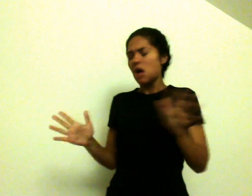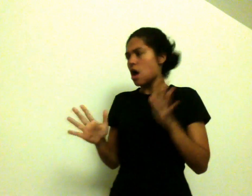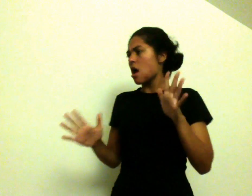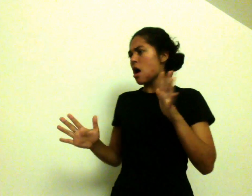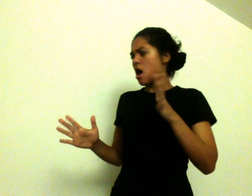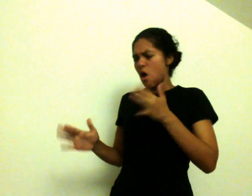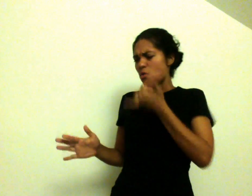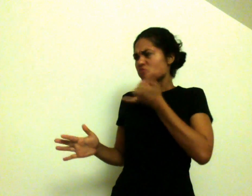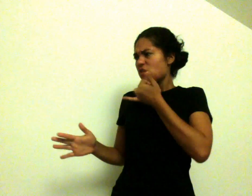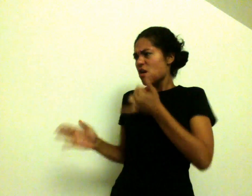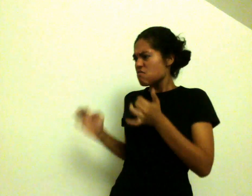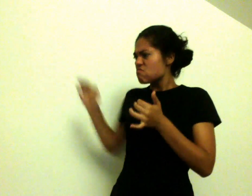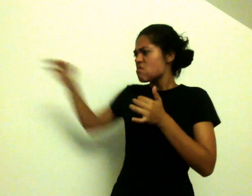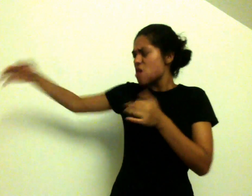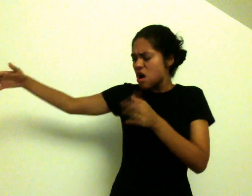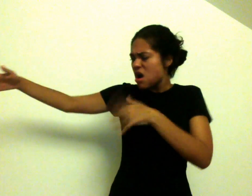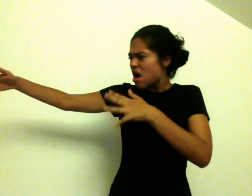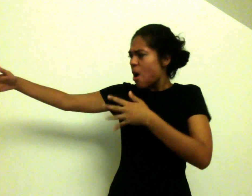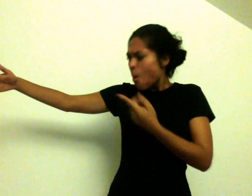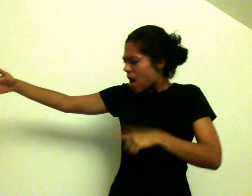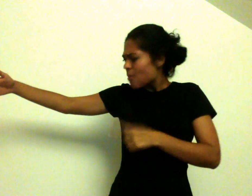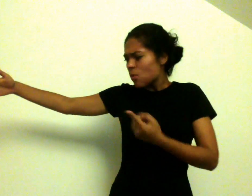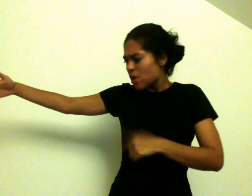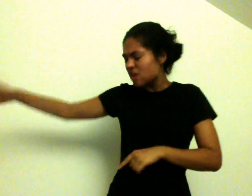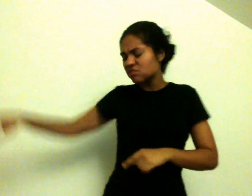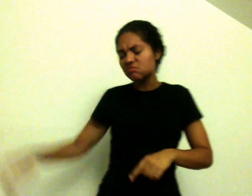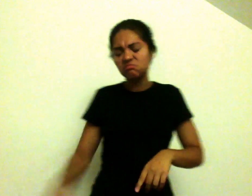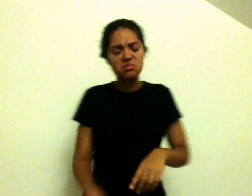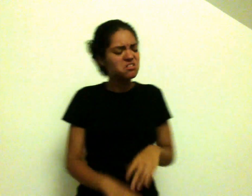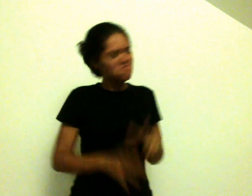nothing. Just nothing.